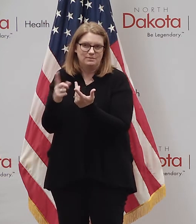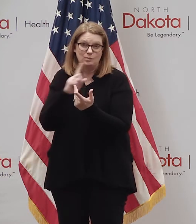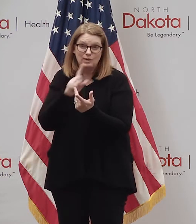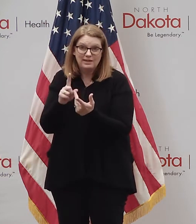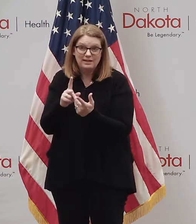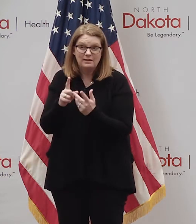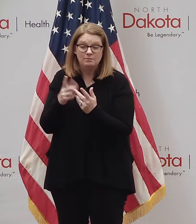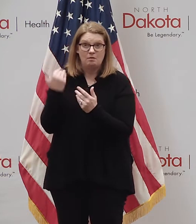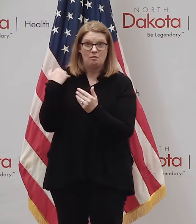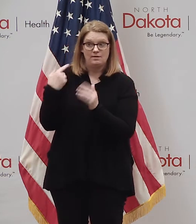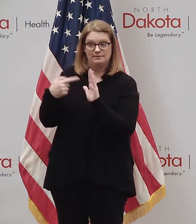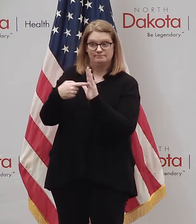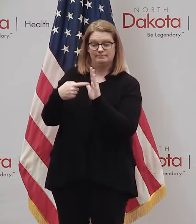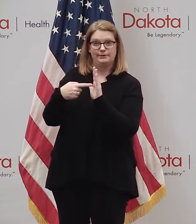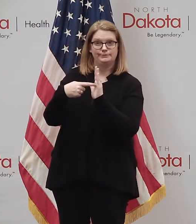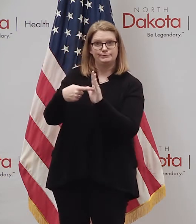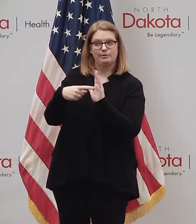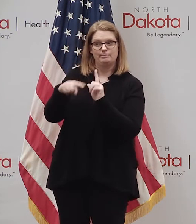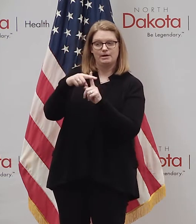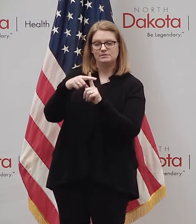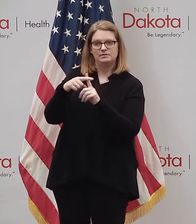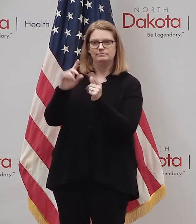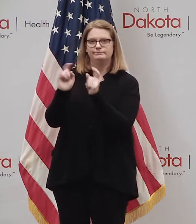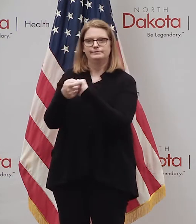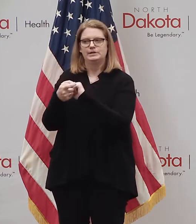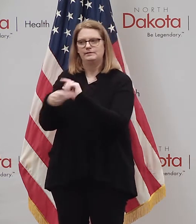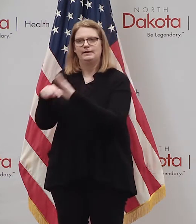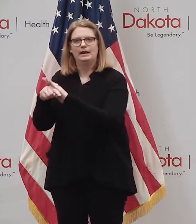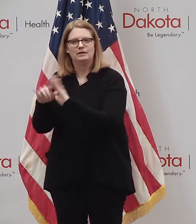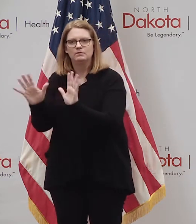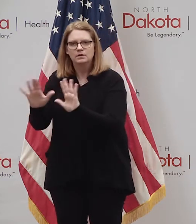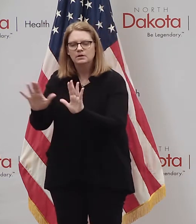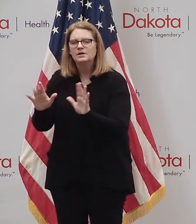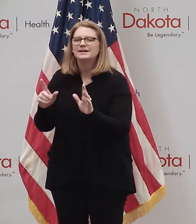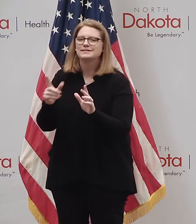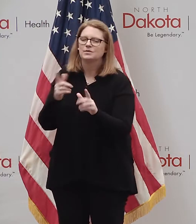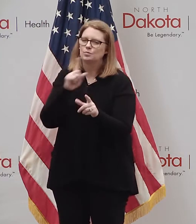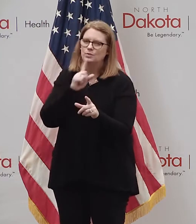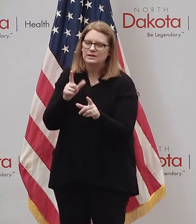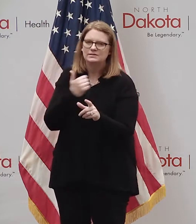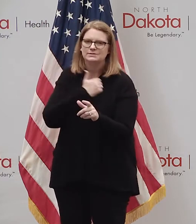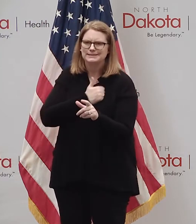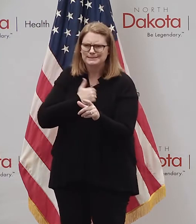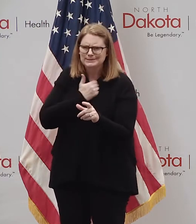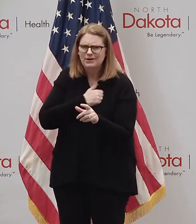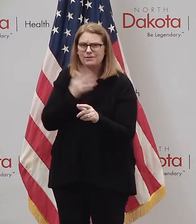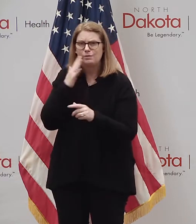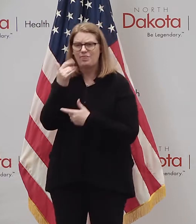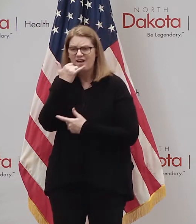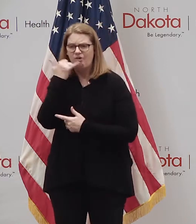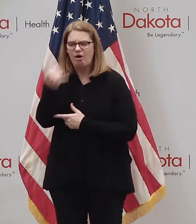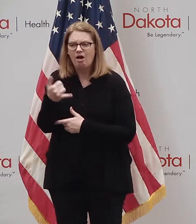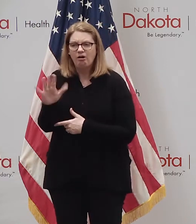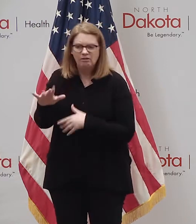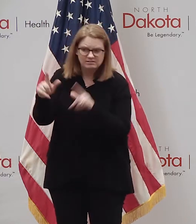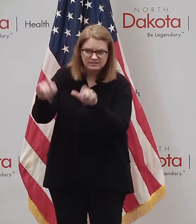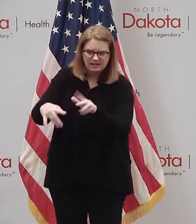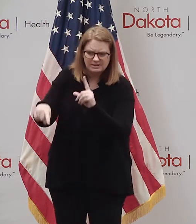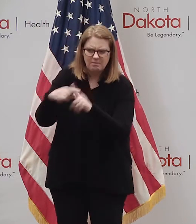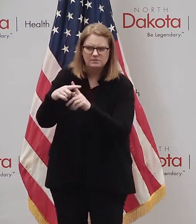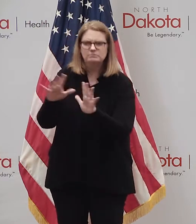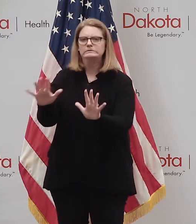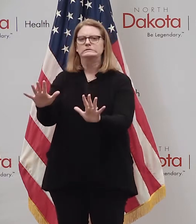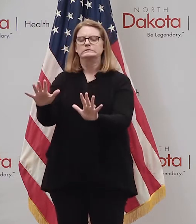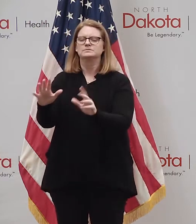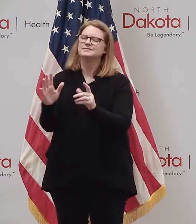they were all negative. So again, I know that the getting a call and saying you're positive for this can be challenging and traumatic. So again,